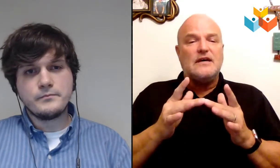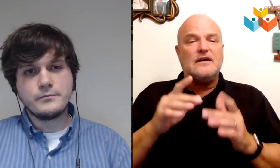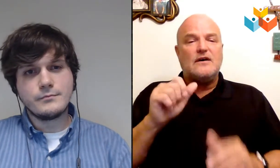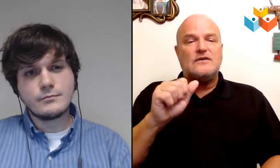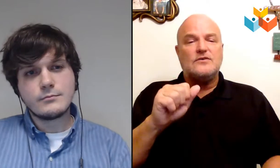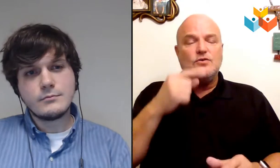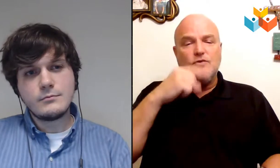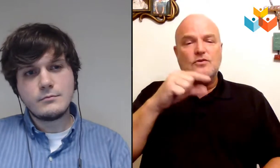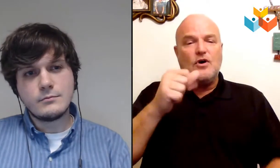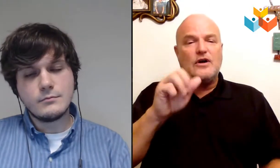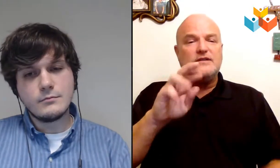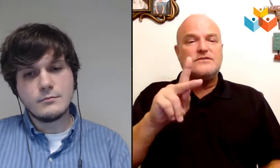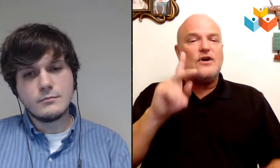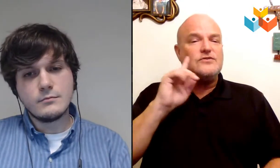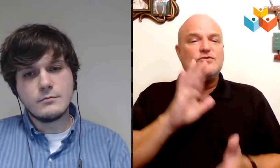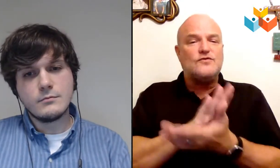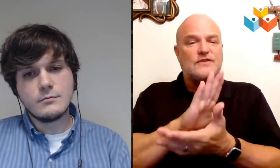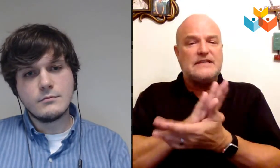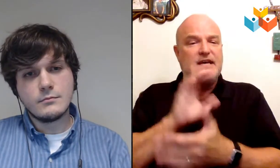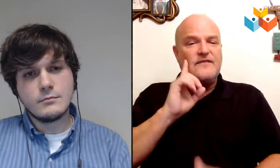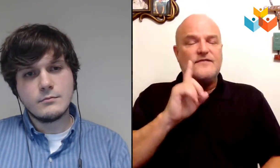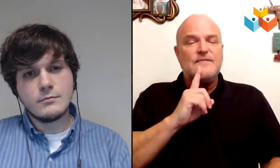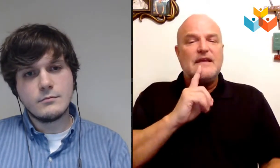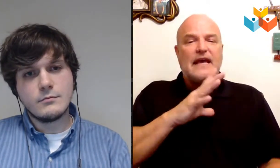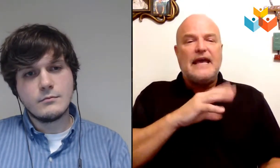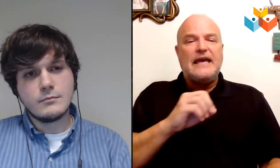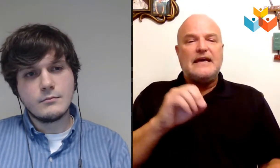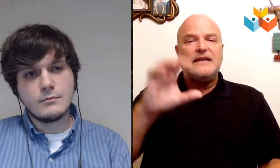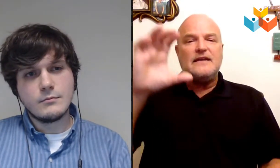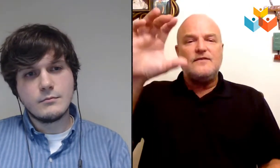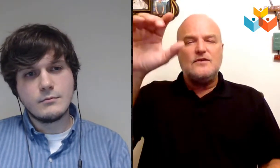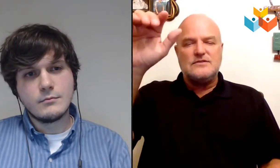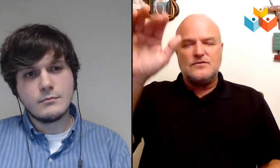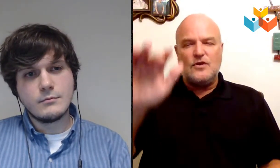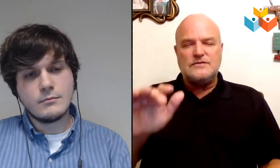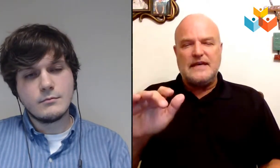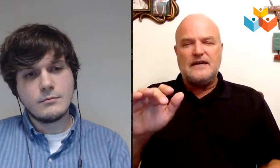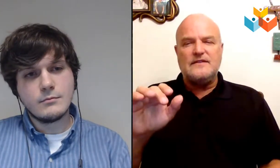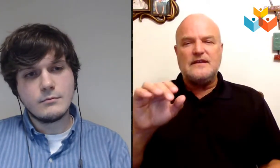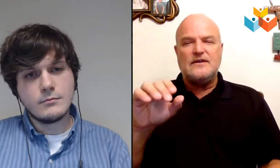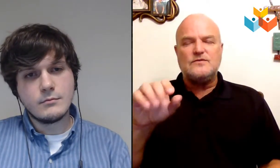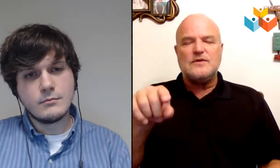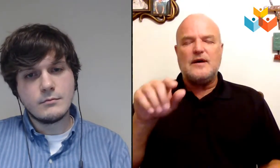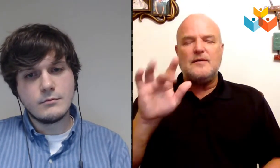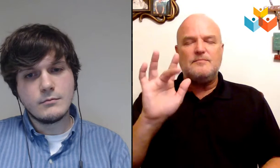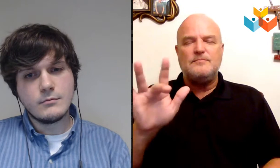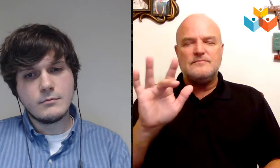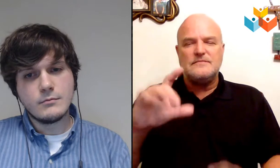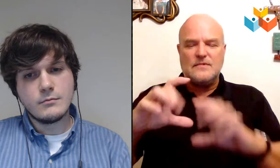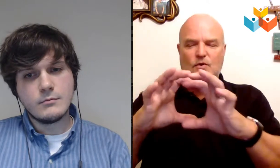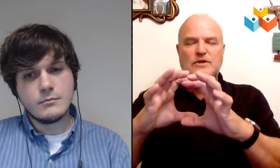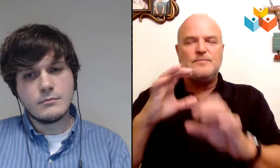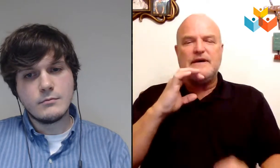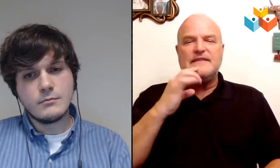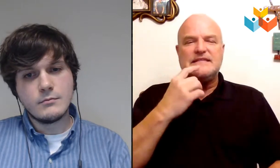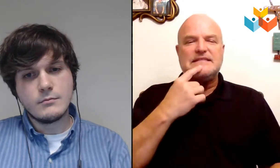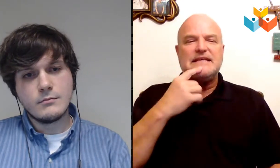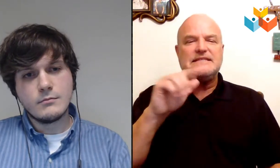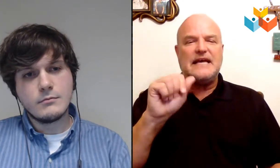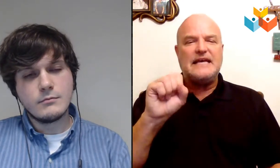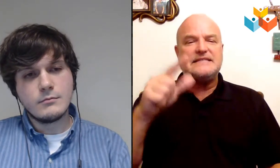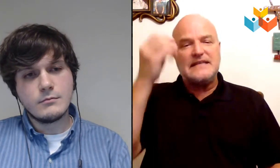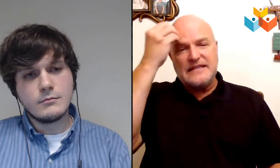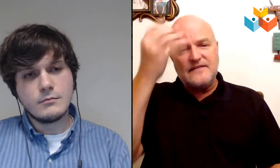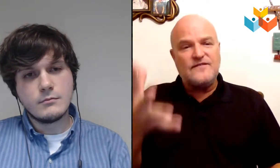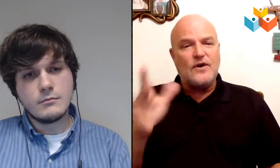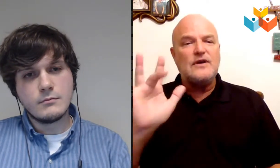webpage, Google Arkansas School for the Deaf, and if you scroll down, there's an orange button that